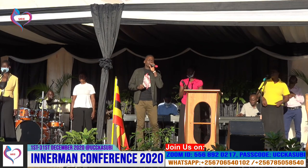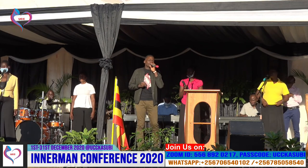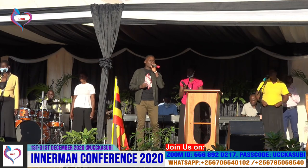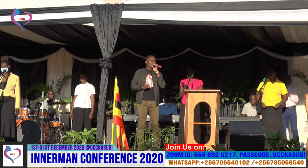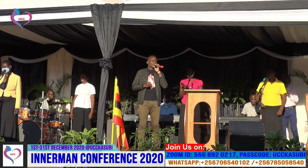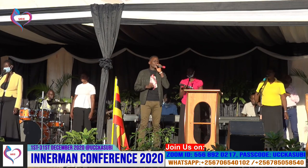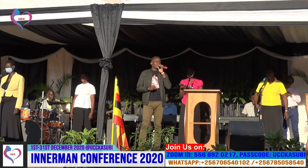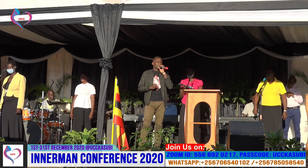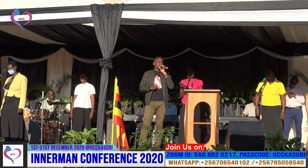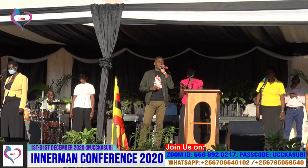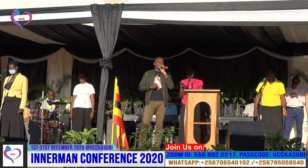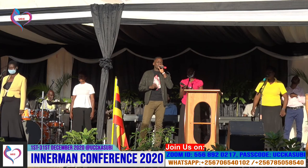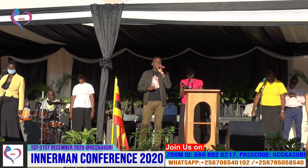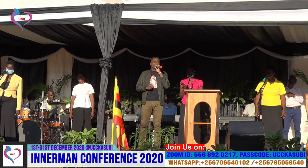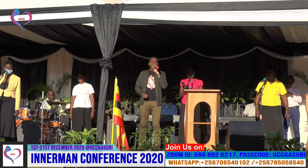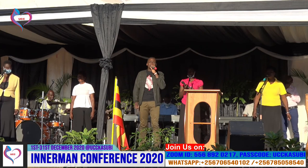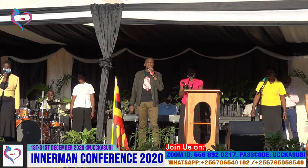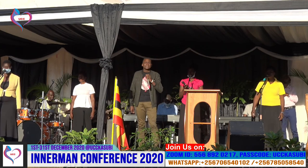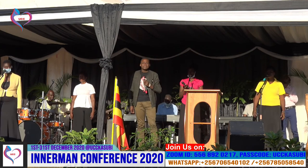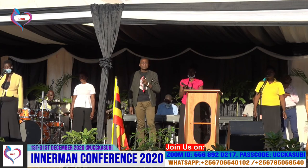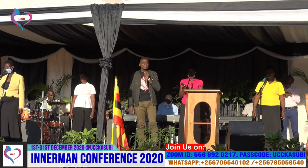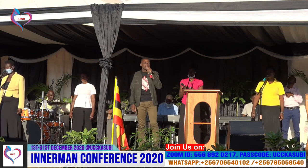Zenjayanira gwe